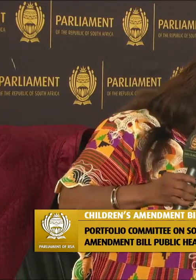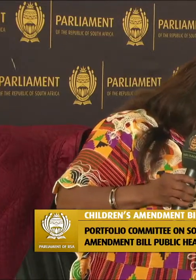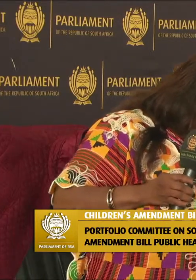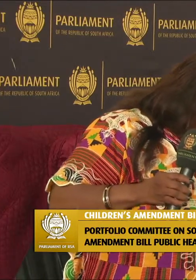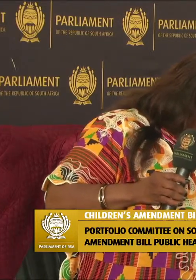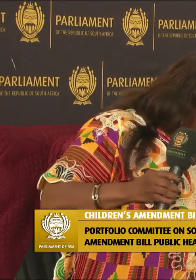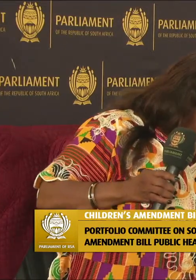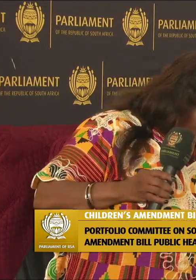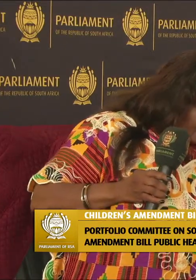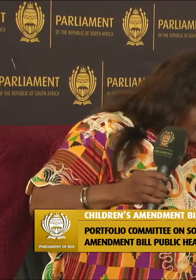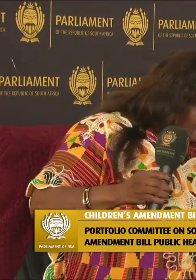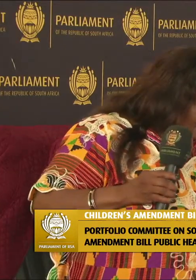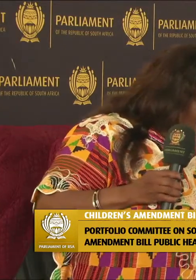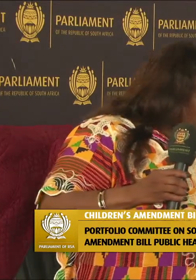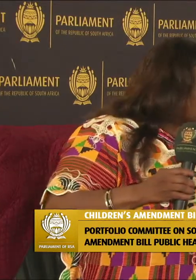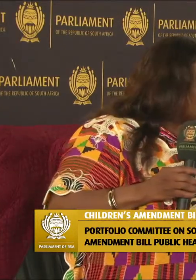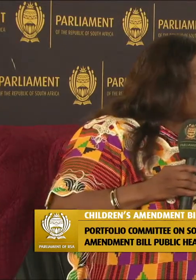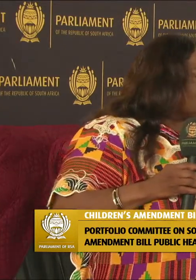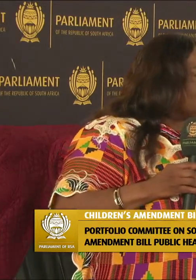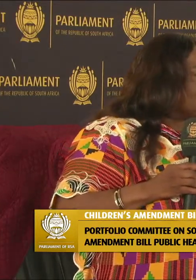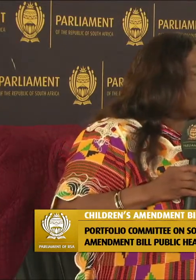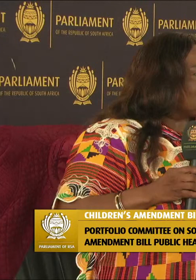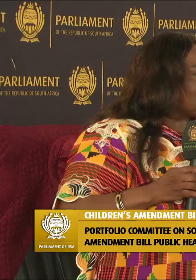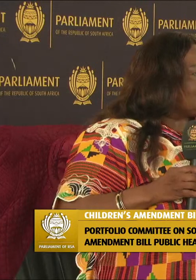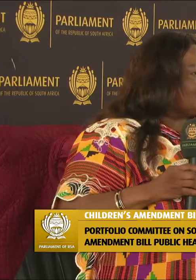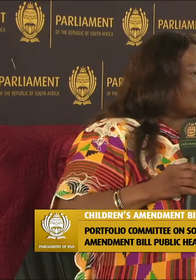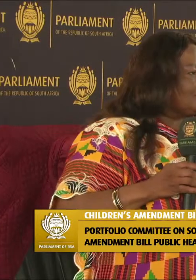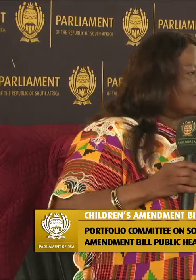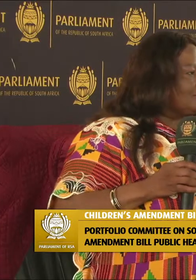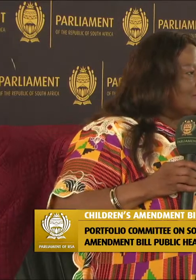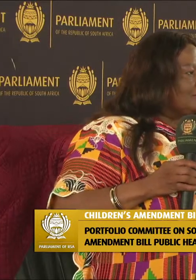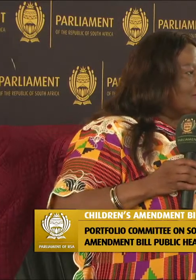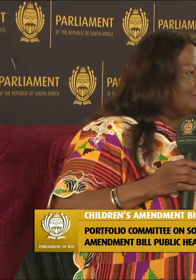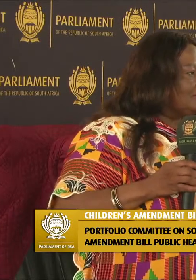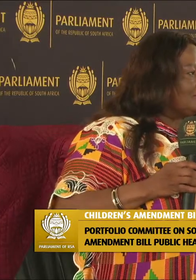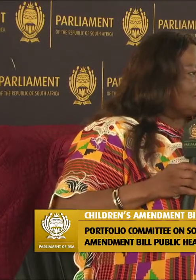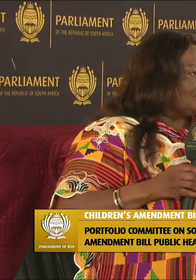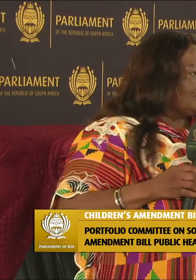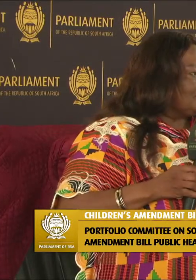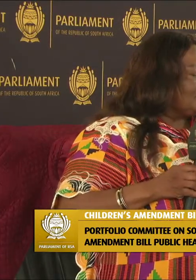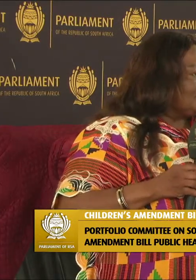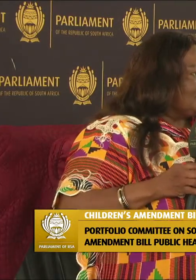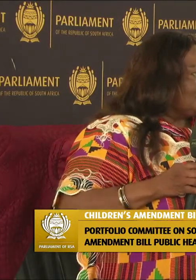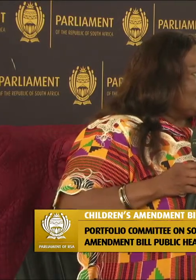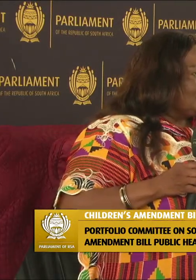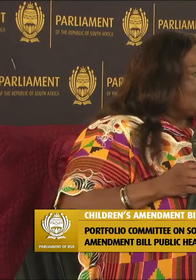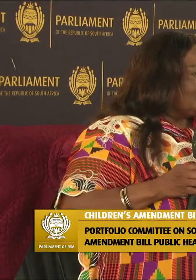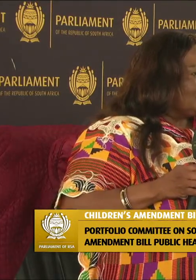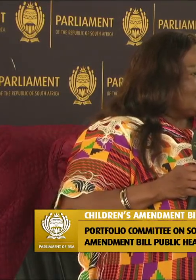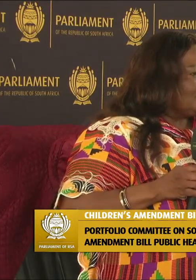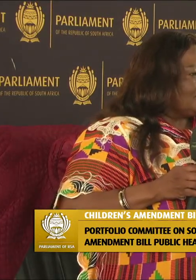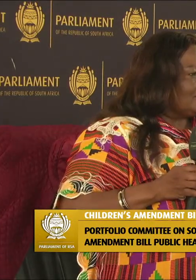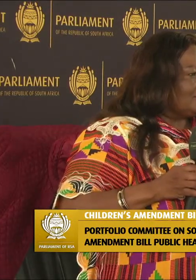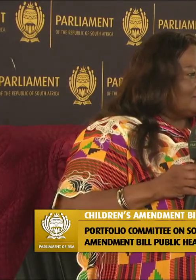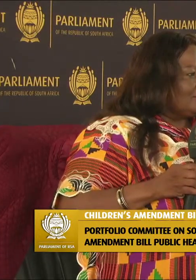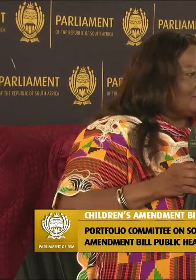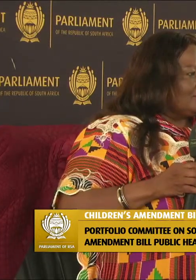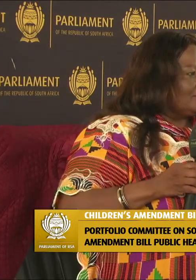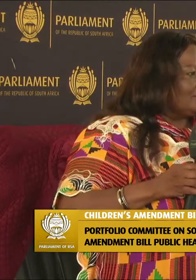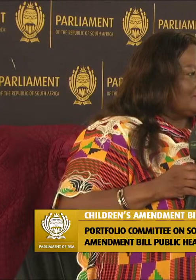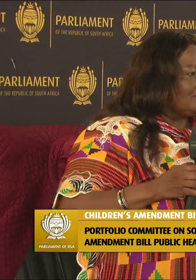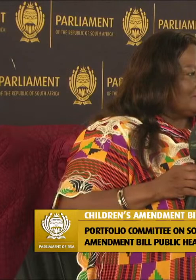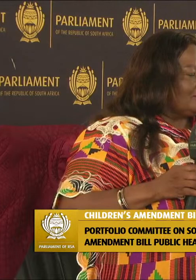So you have to smile. If you haven't put on your makeup, just to make yourself look presentable, you can do that,